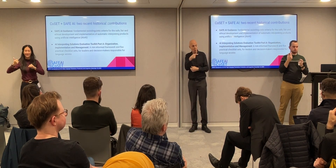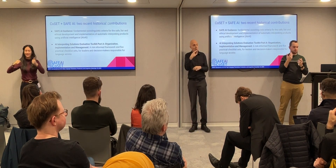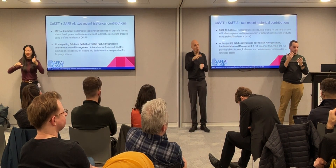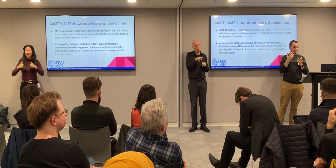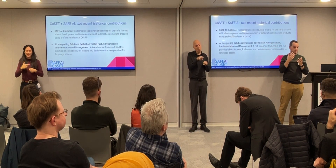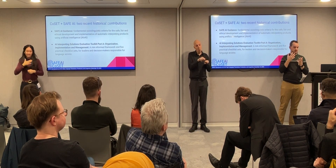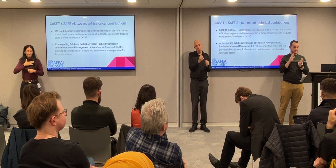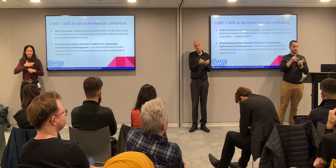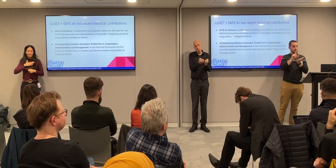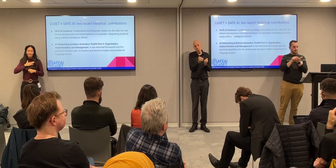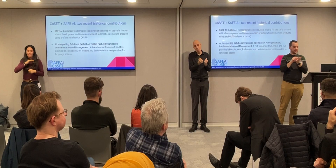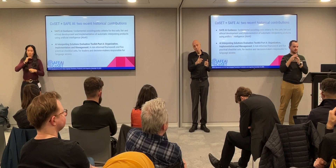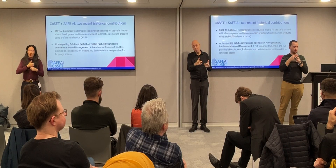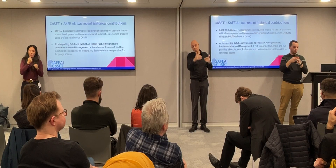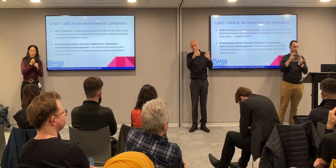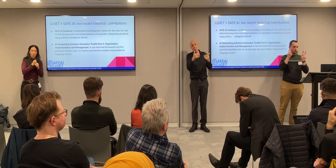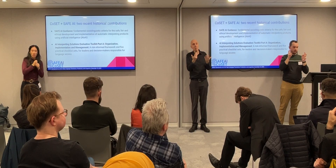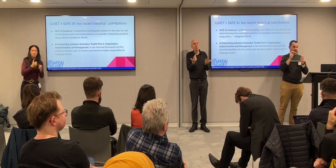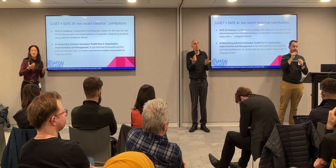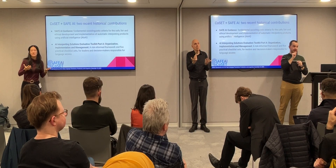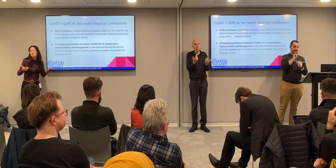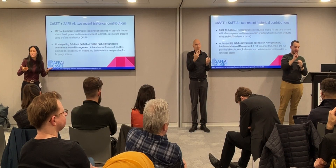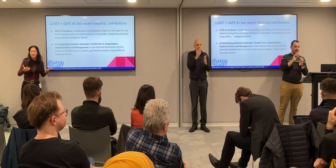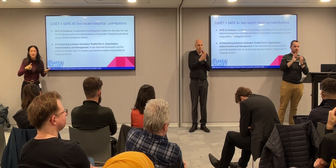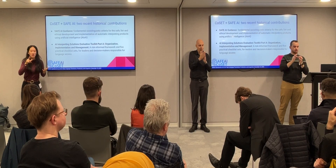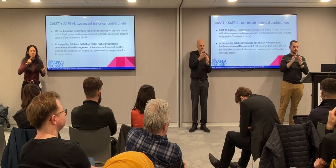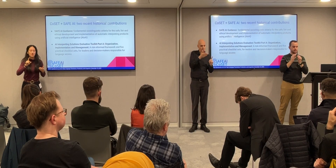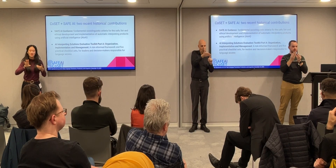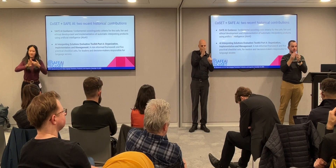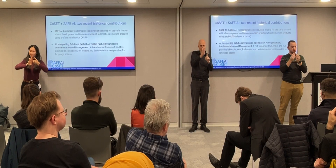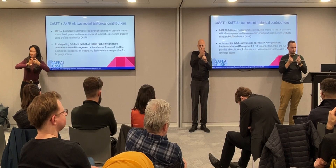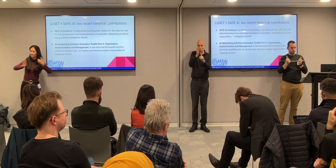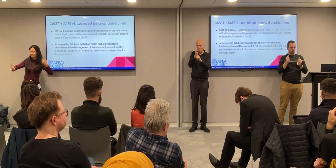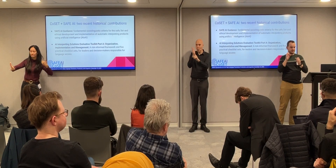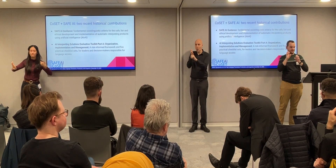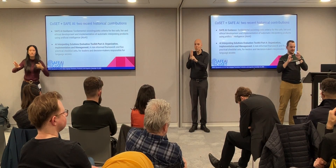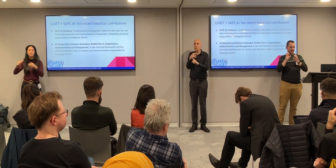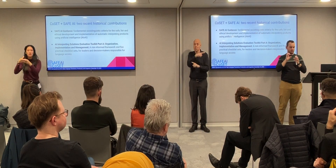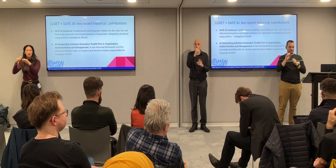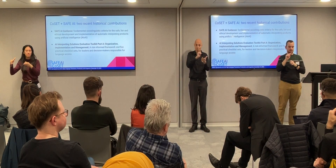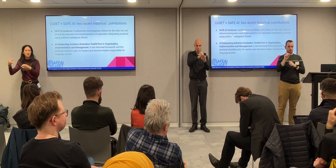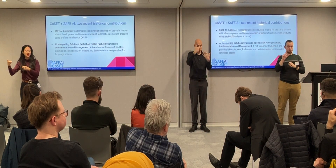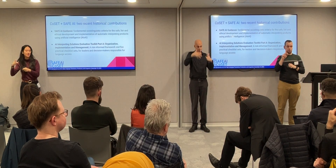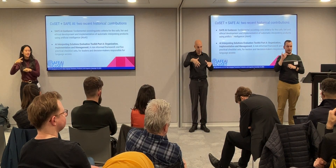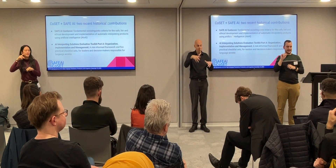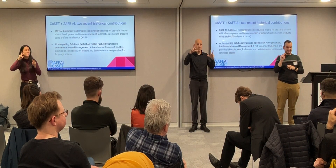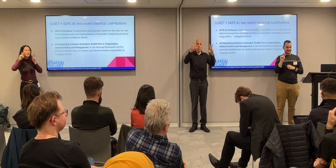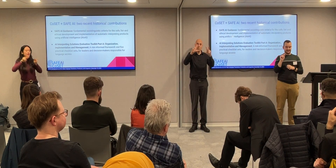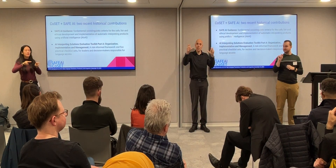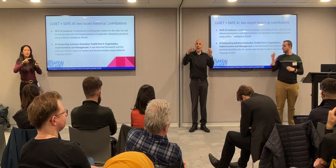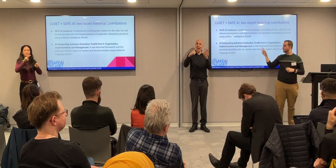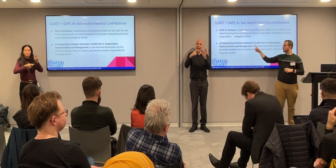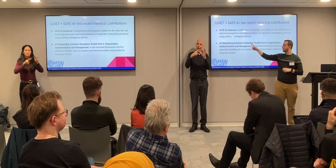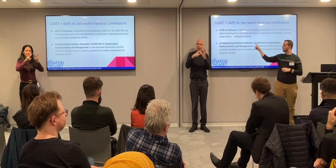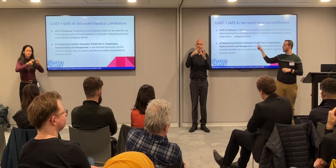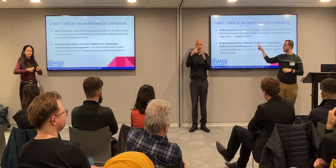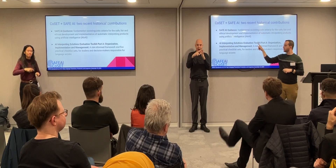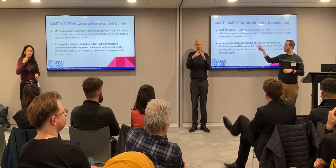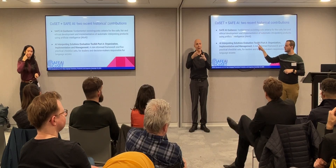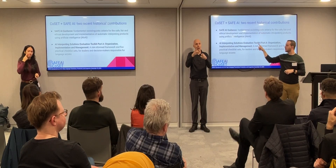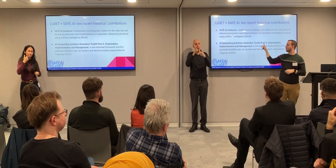and evaluate what they're providing. So we published this. It's called the AI Interpreting Solutions